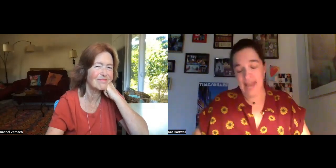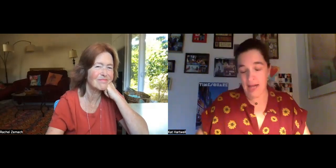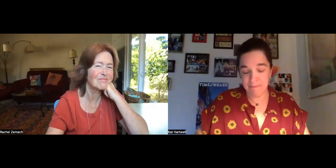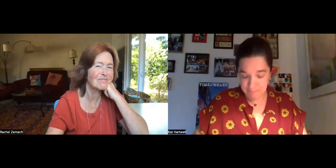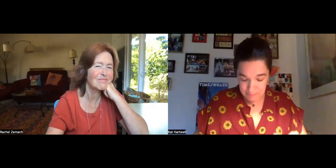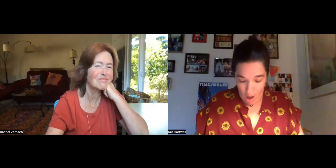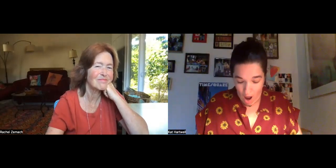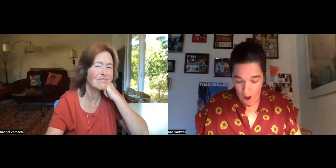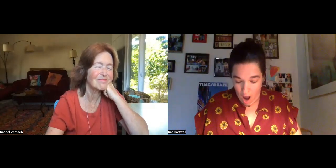Yeah.